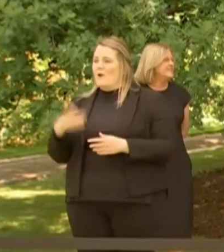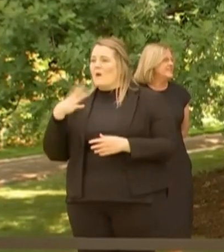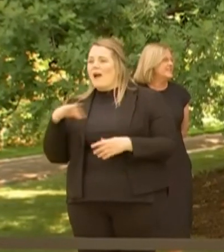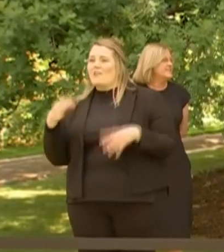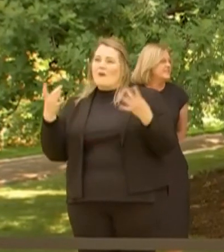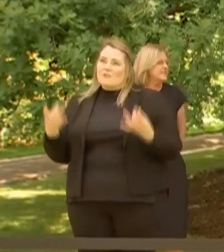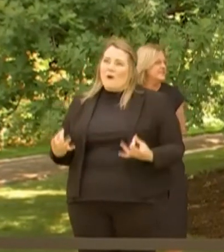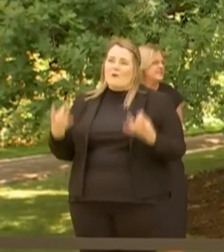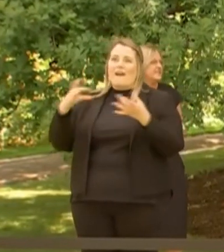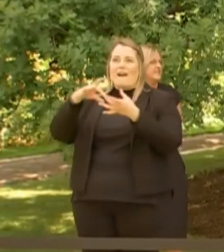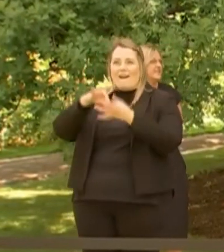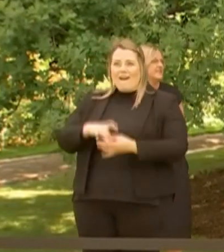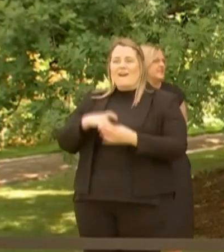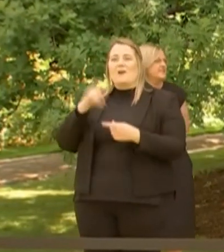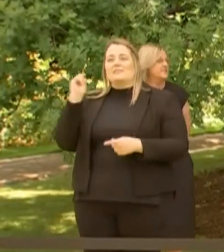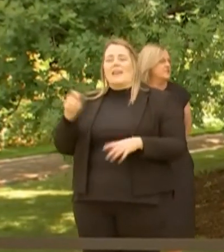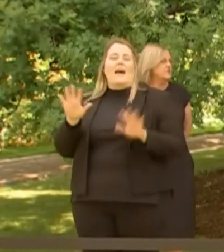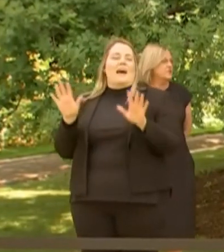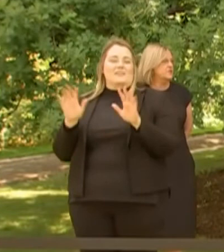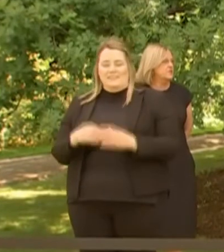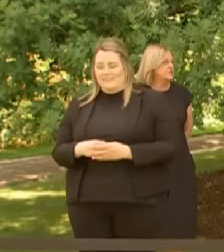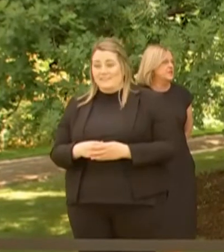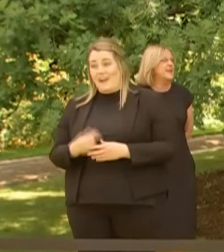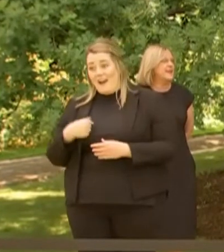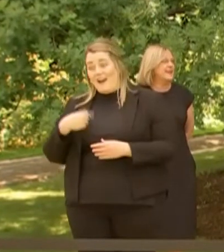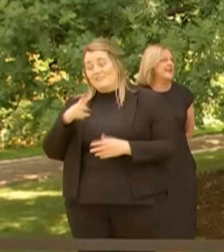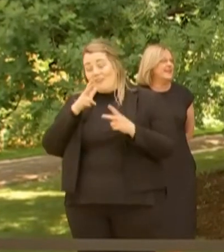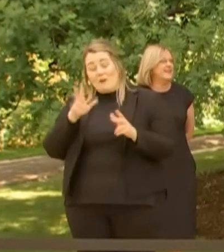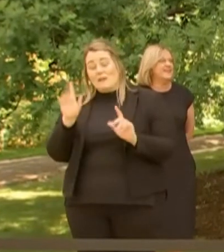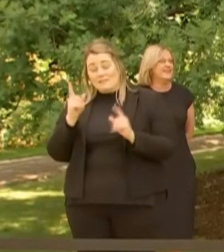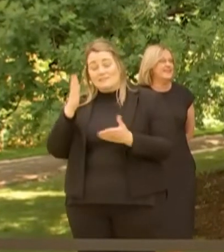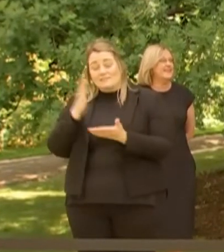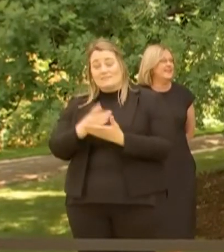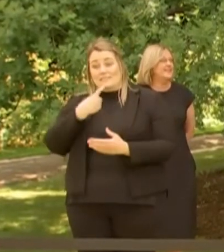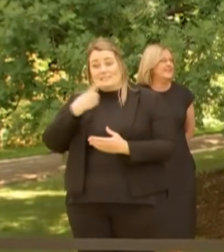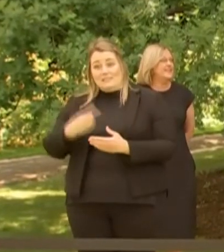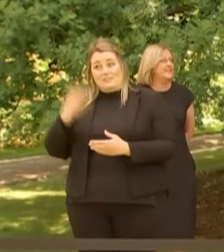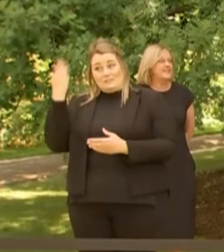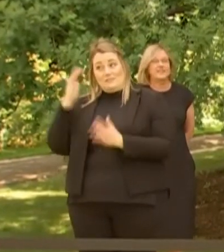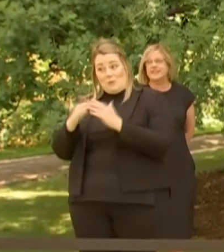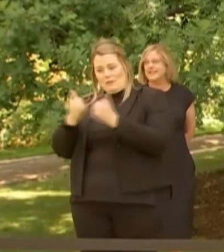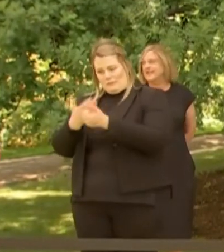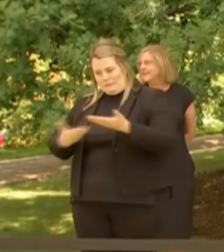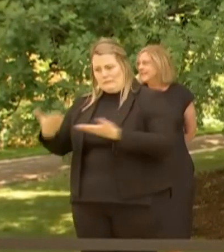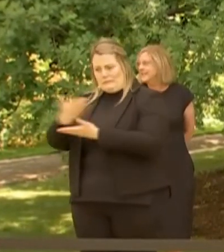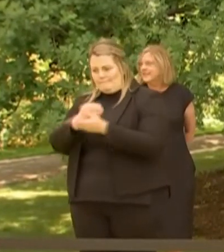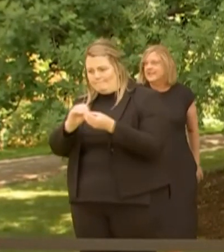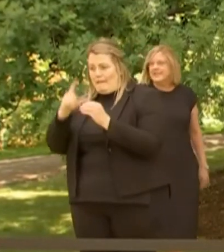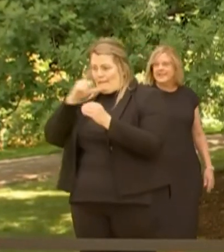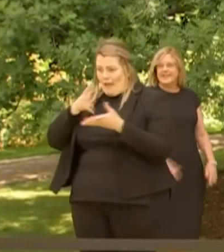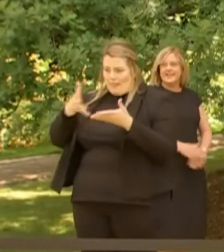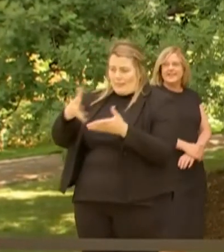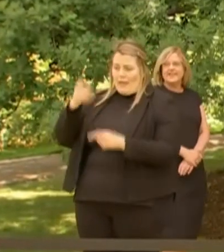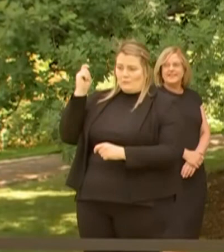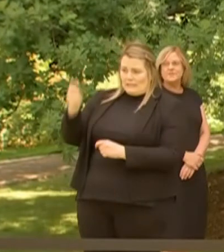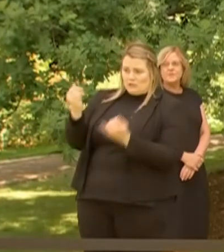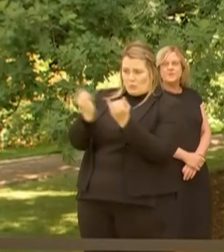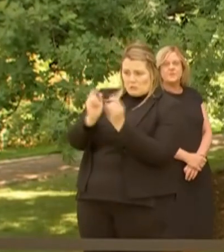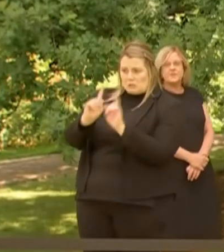you, seriously, anyway, a lot of meetings on the weekend because it's a big event, and we'll have more to say about it soon. Hopefully we can do it in a safe